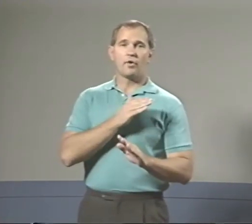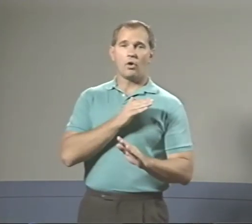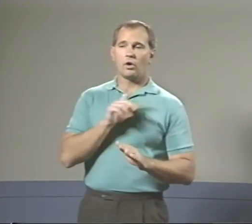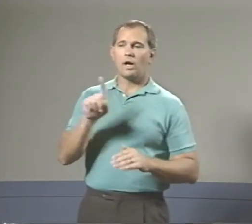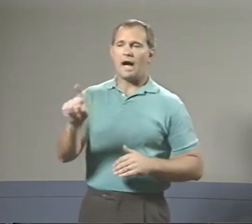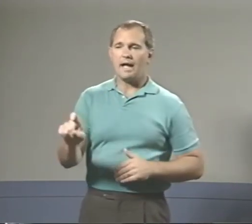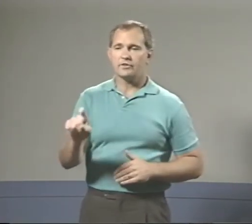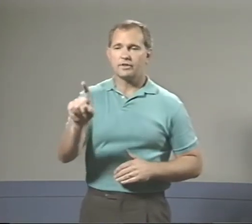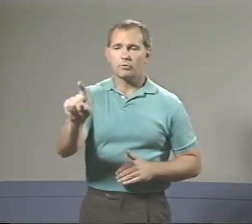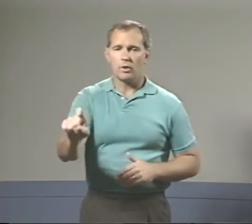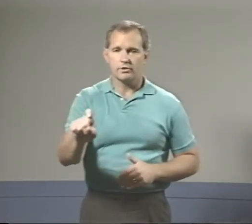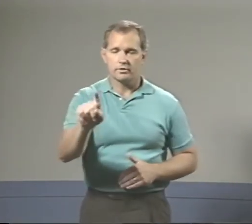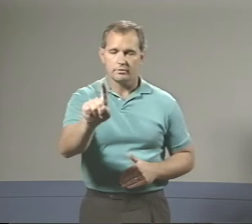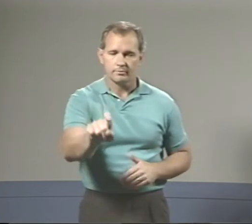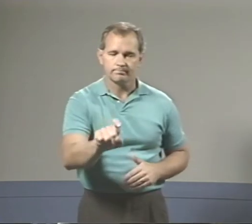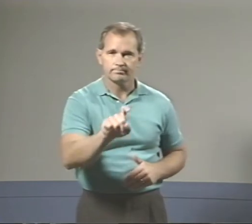Before, I asked them questions.